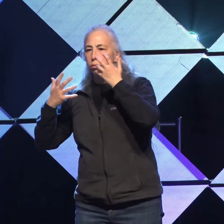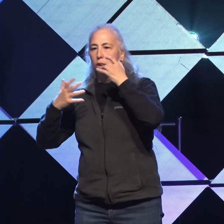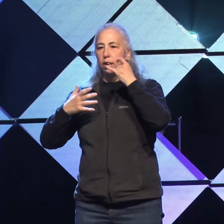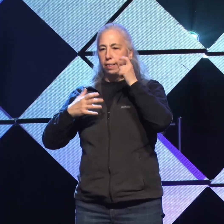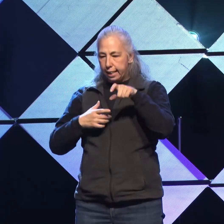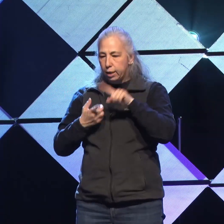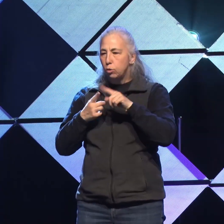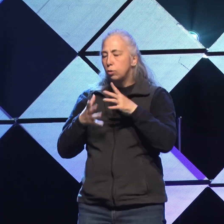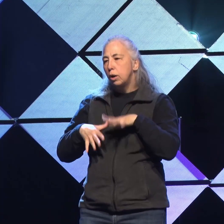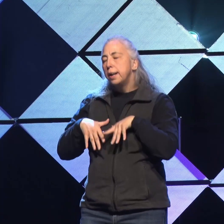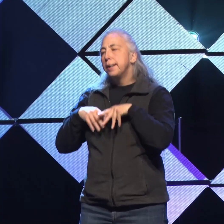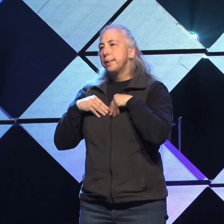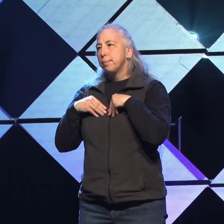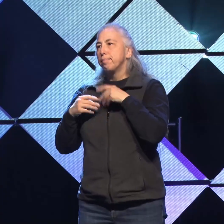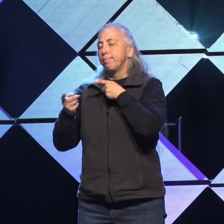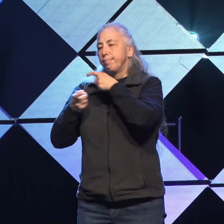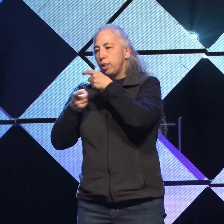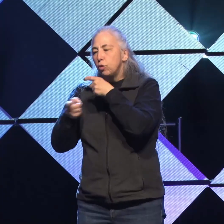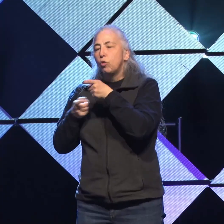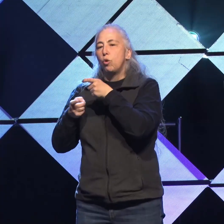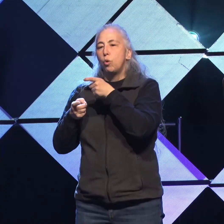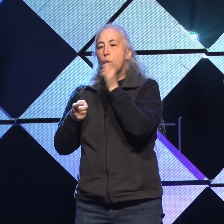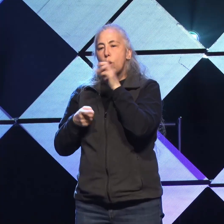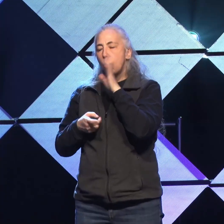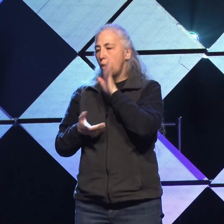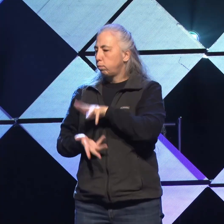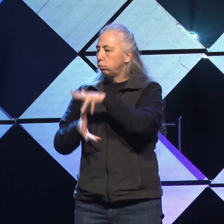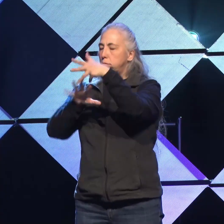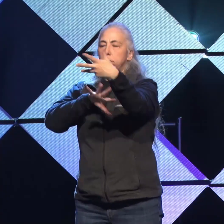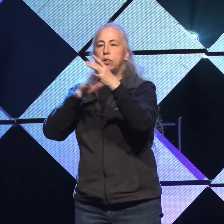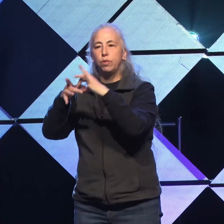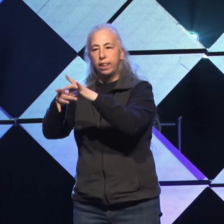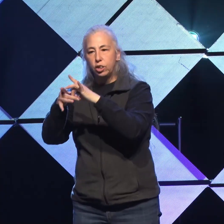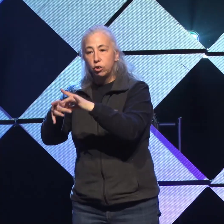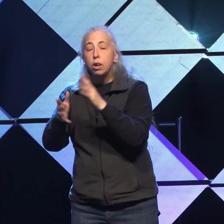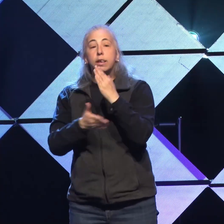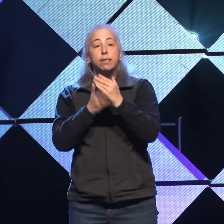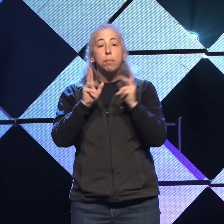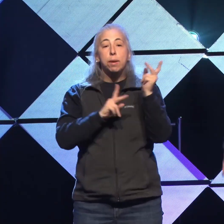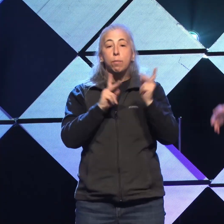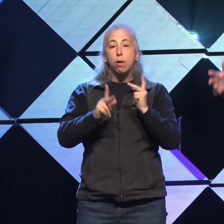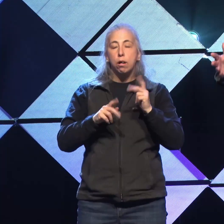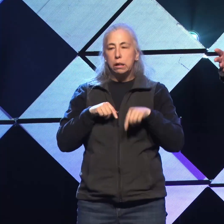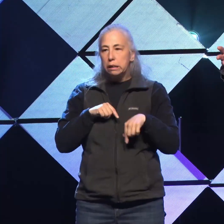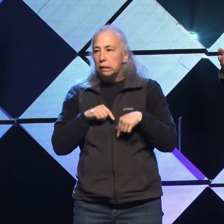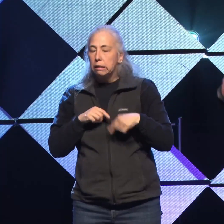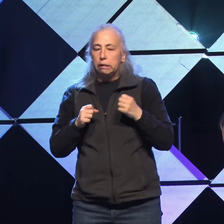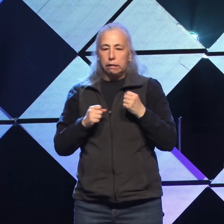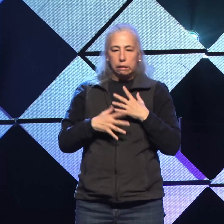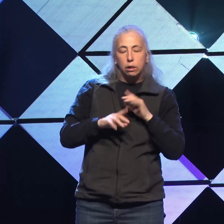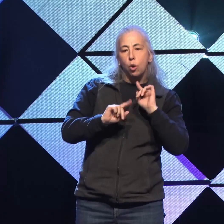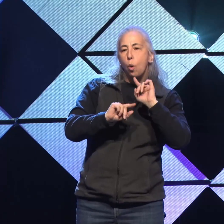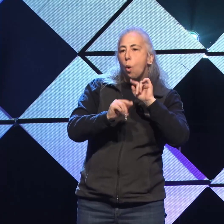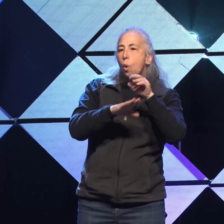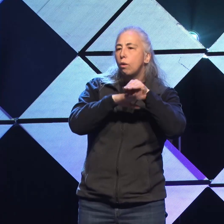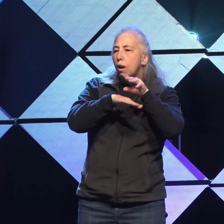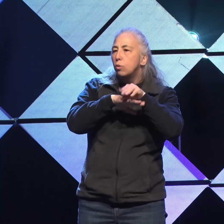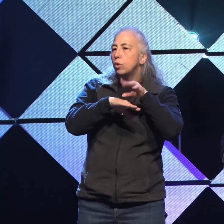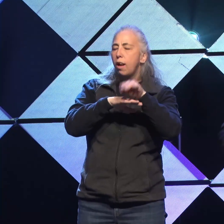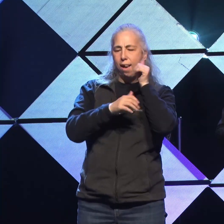destroy relationships. I thought people suffer from anxiety and fear. They go to counseling every